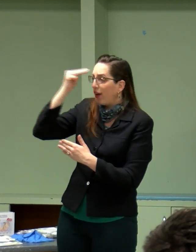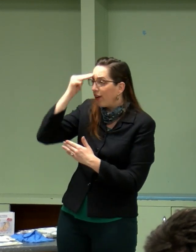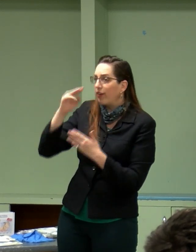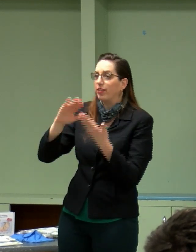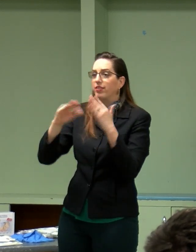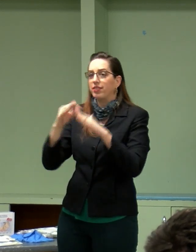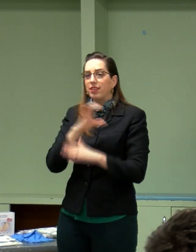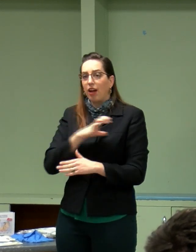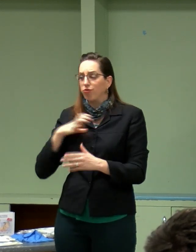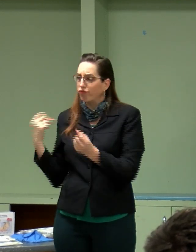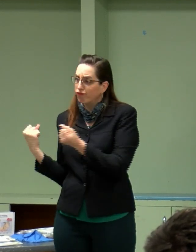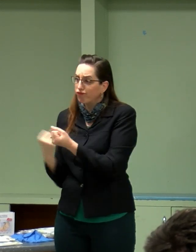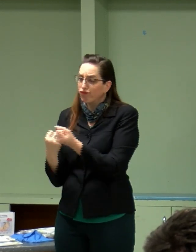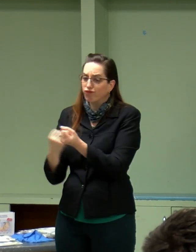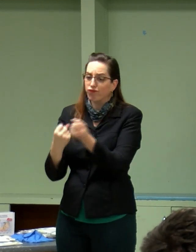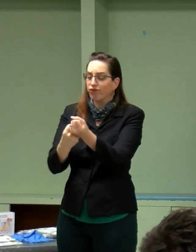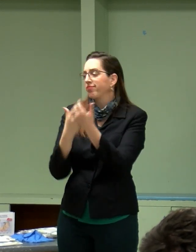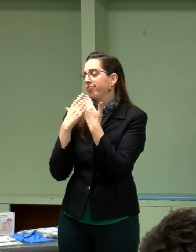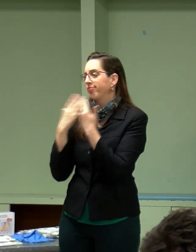council members for your support.